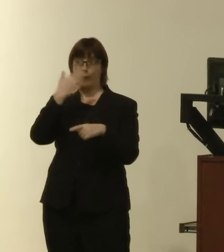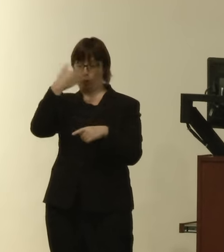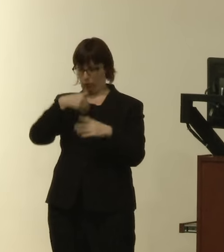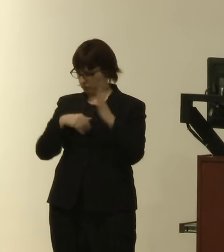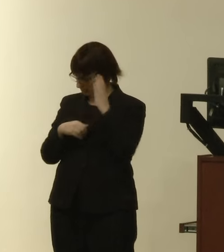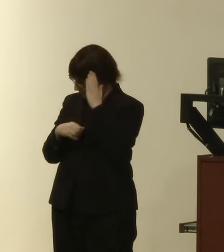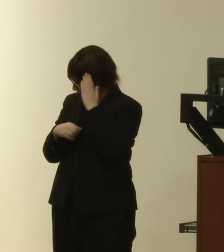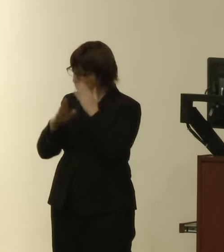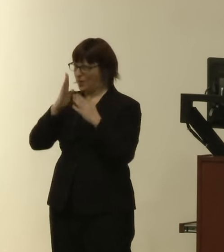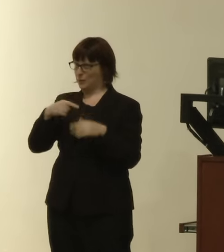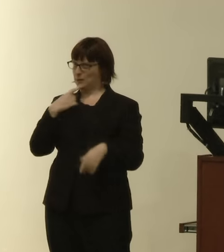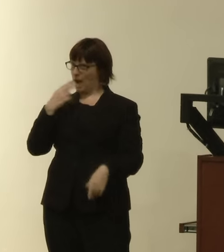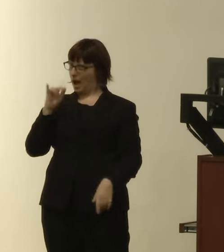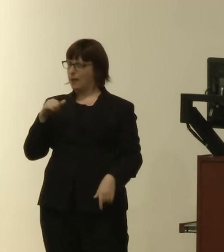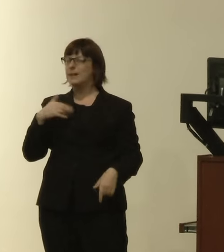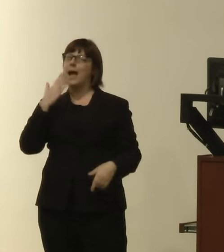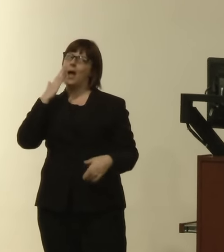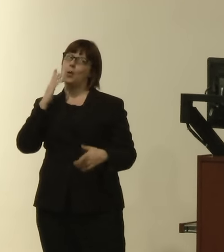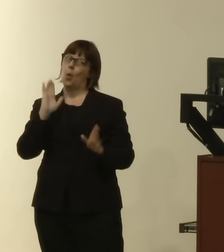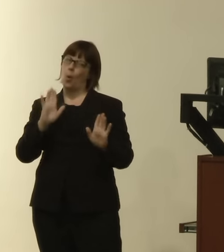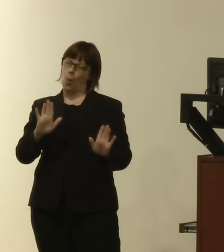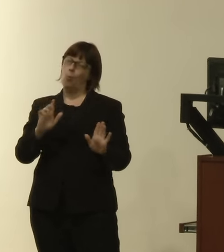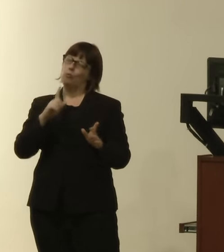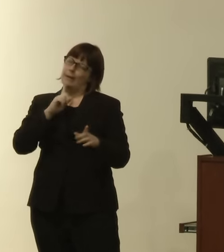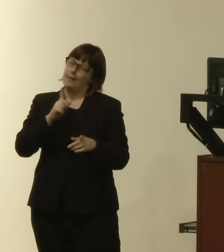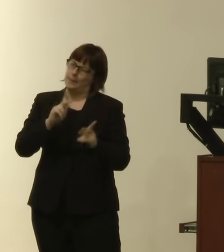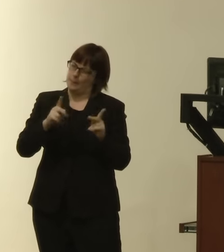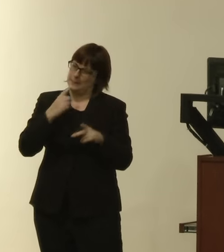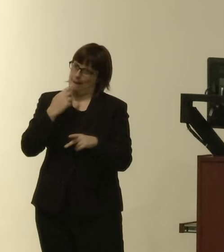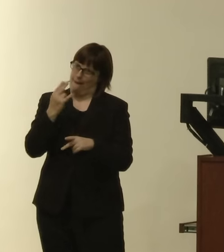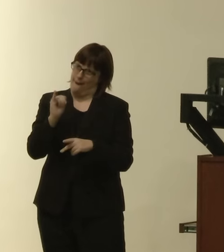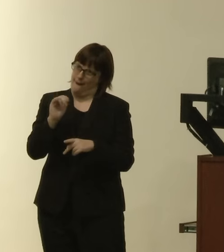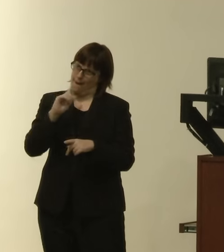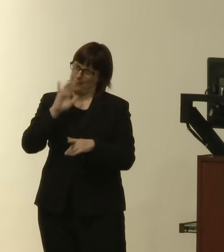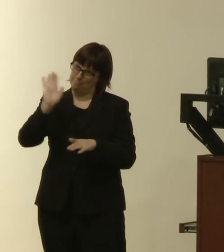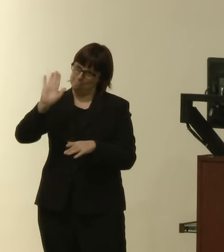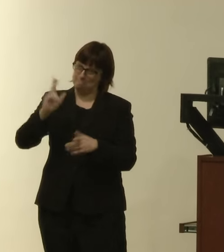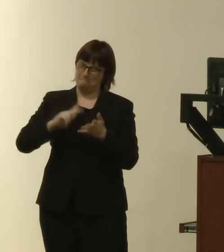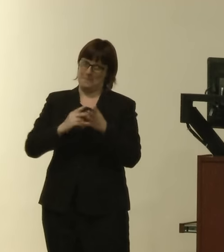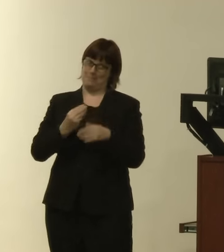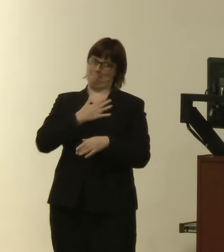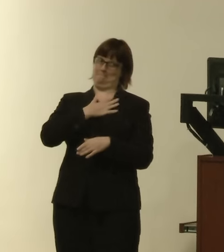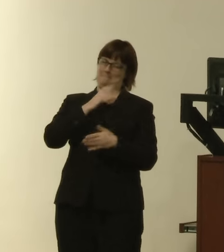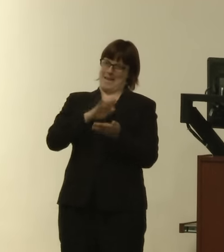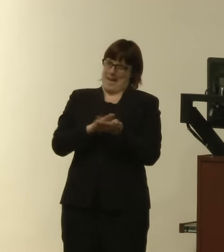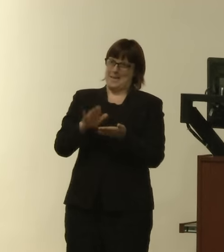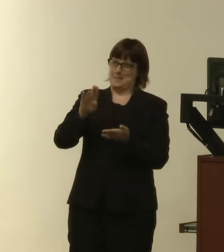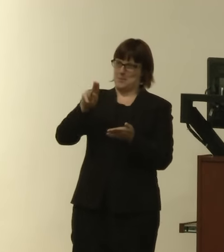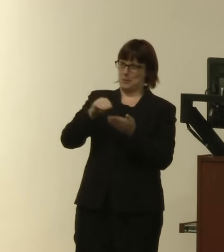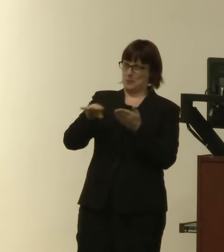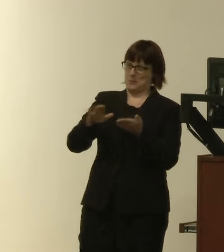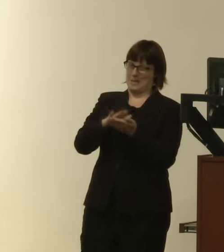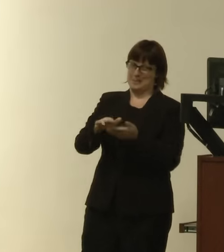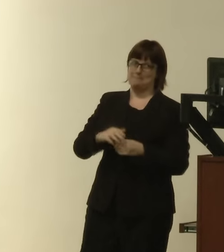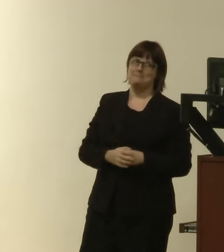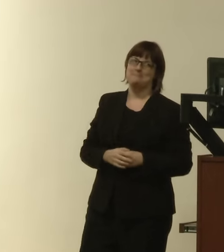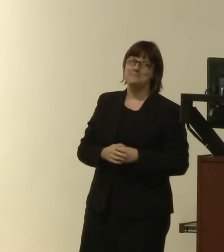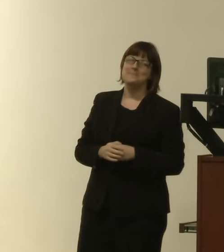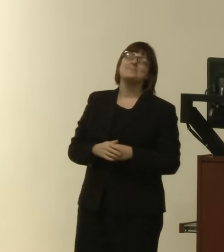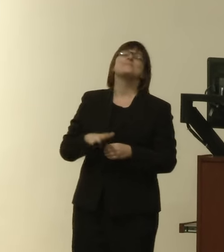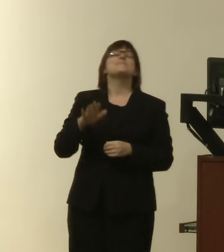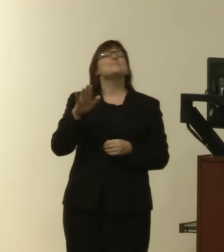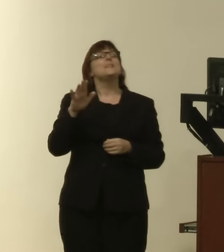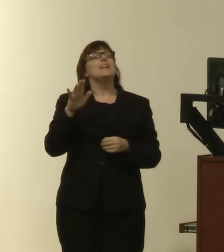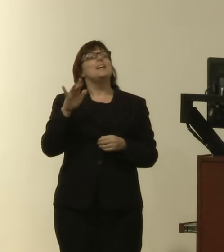Actually, that's why I know the BU students are pretty nice, because people do say hi, which we like that. So I was